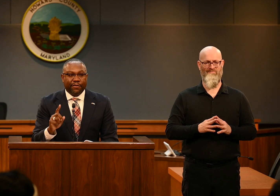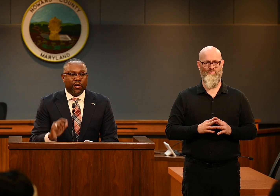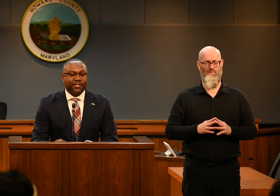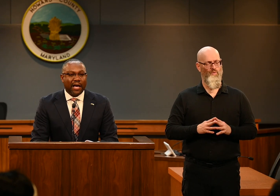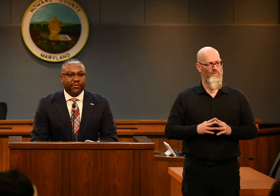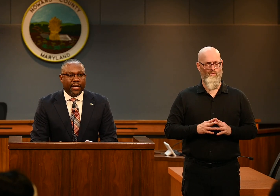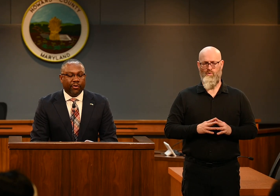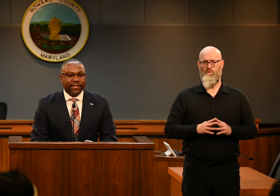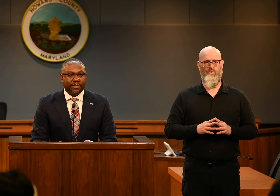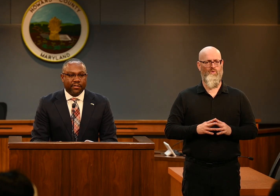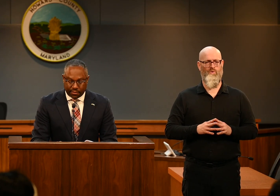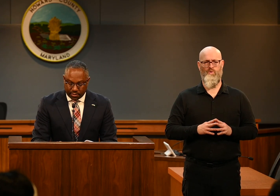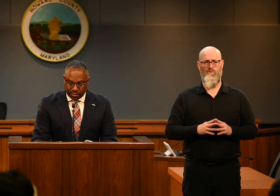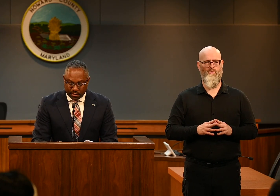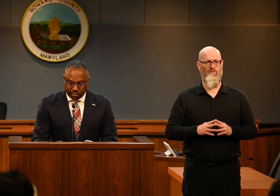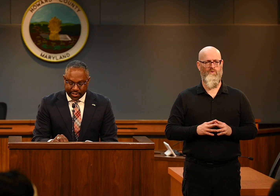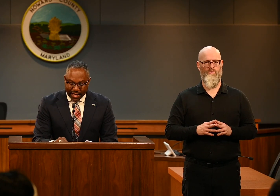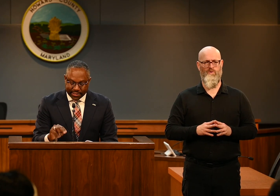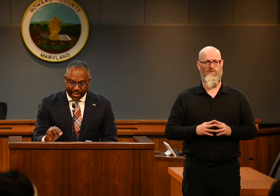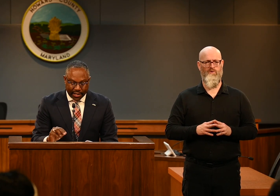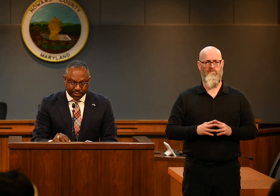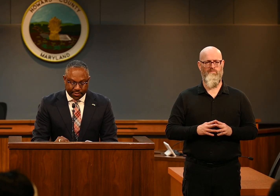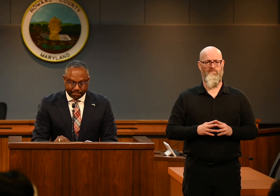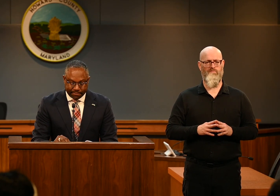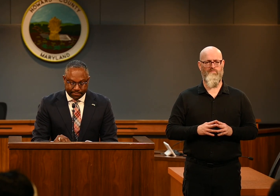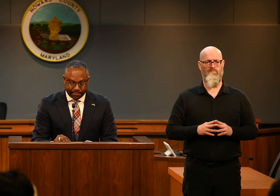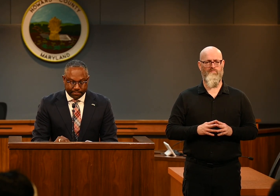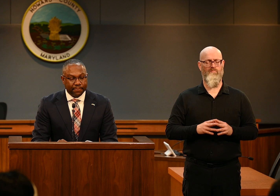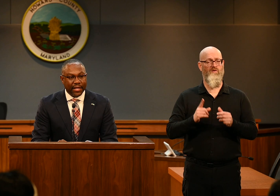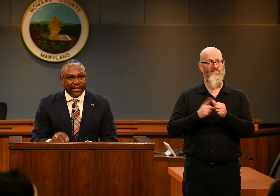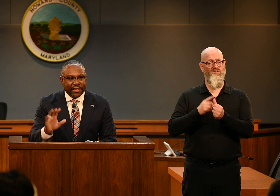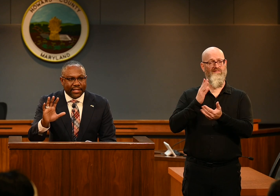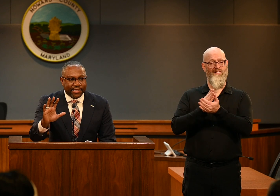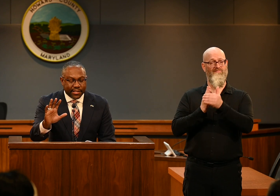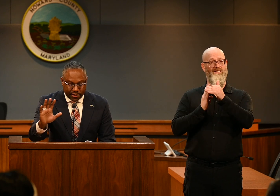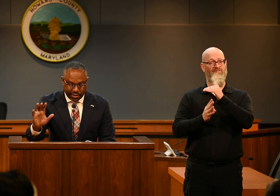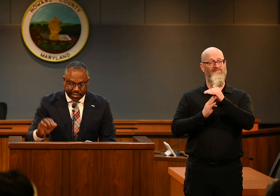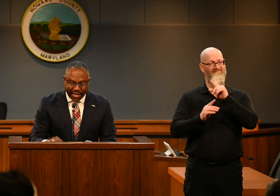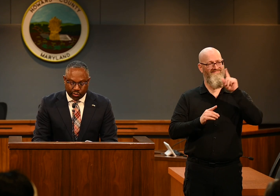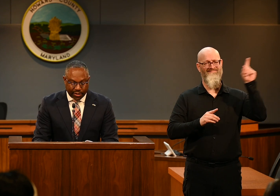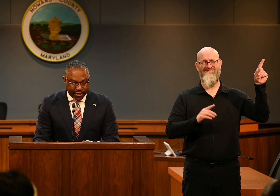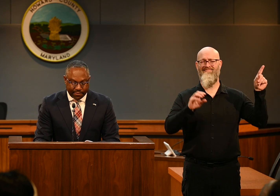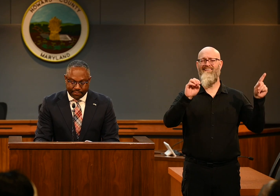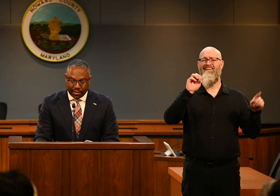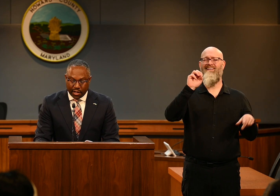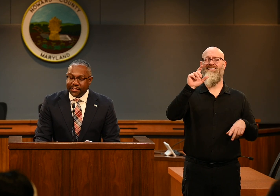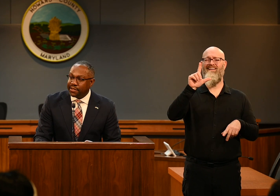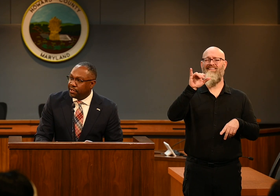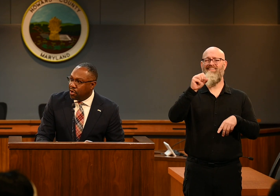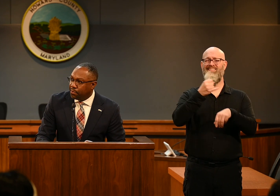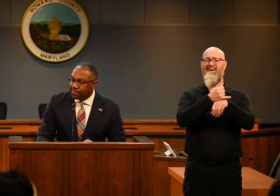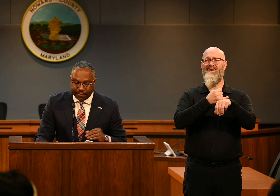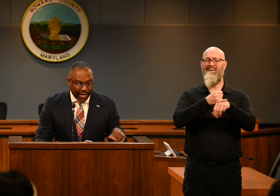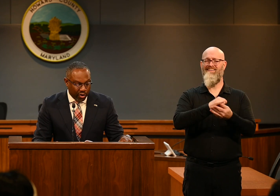one of the first stops for immigrants was Ellis Island. Lit in the distance is the Statue of Liberty, a